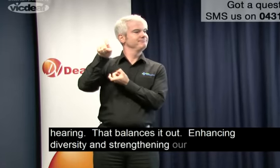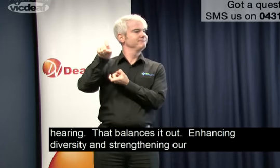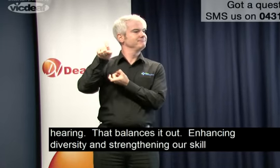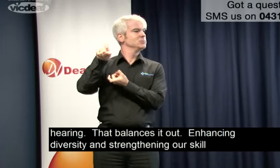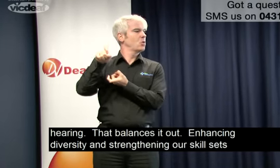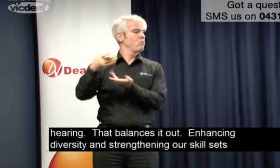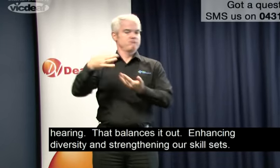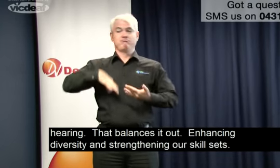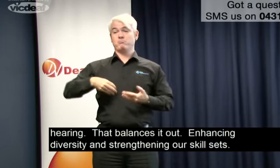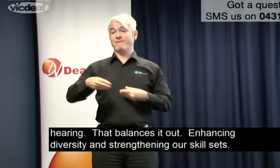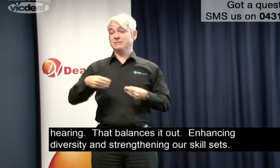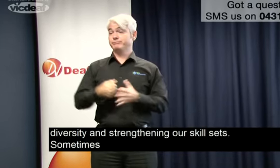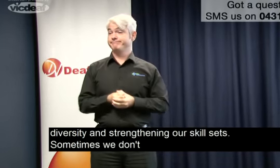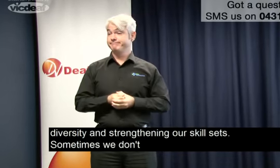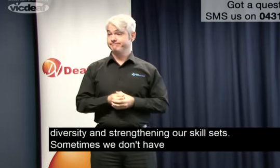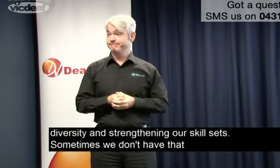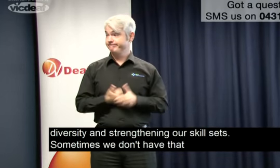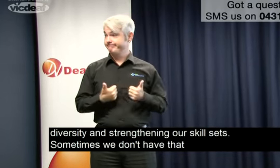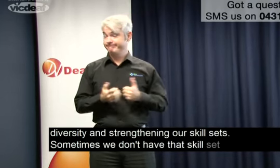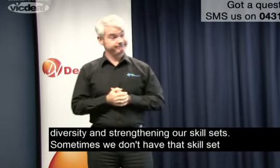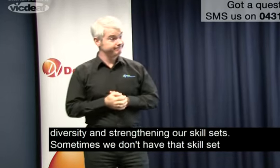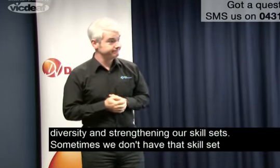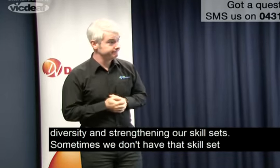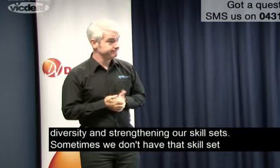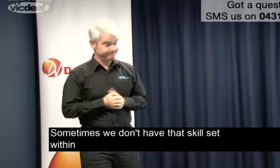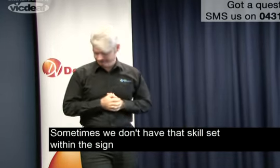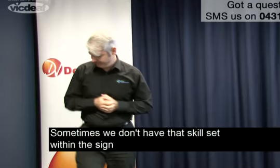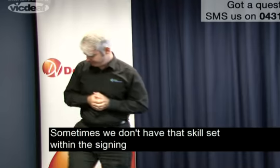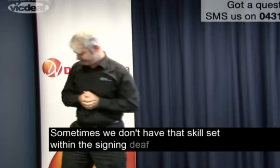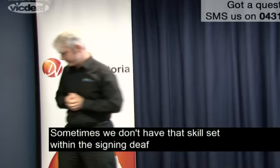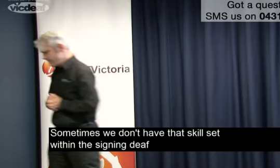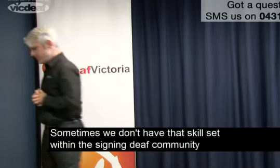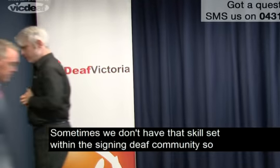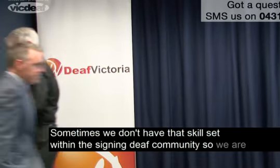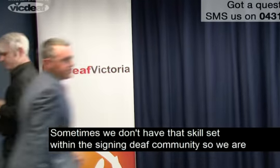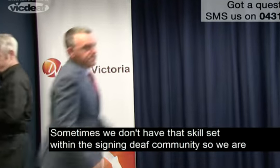and we're able to second people for that period and to enable us to be more flexible.